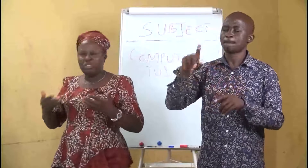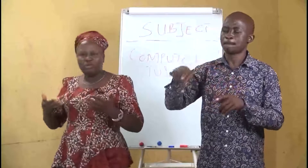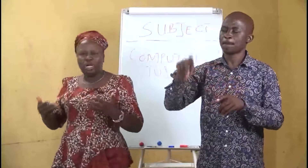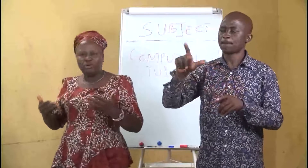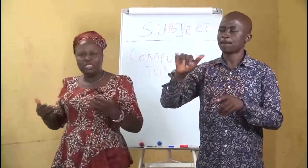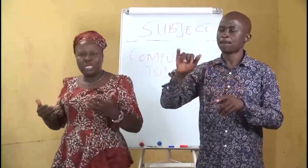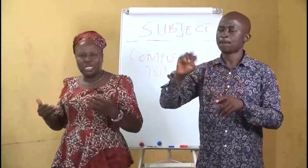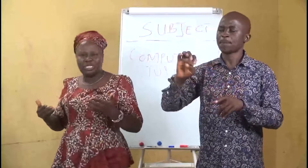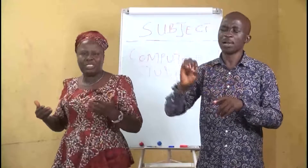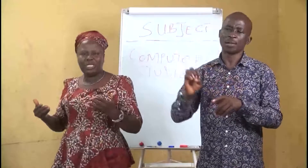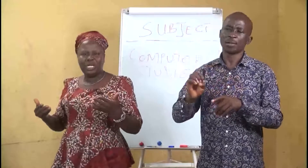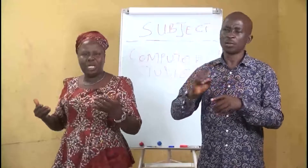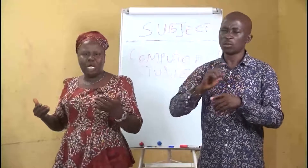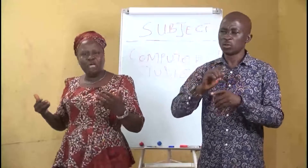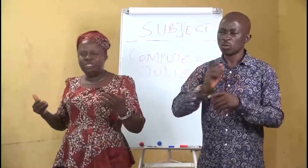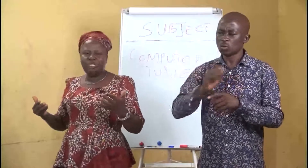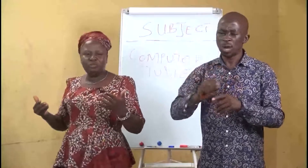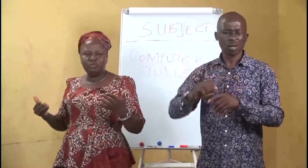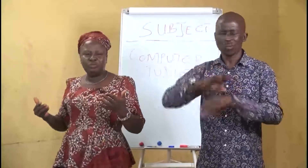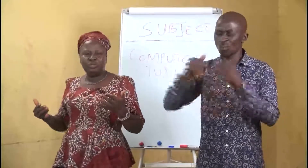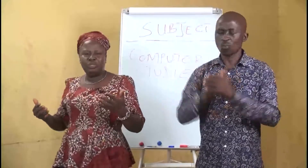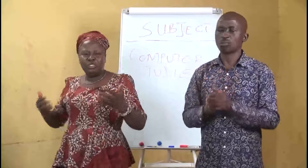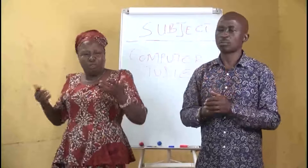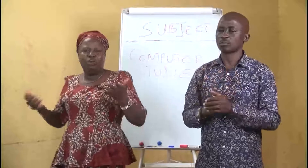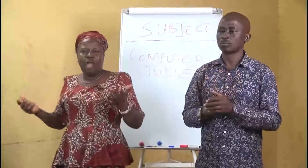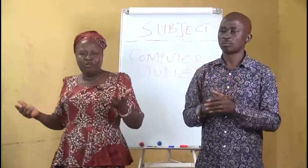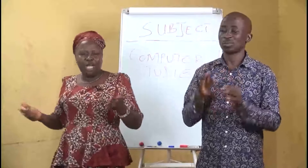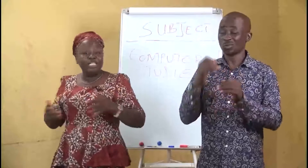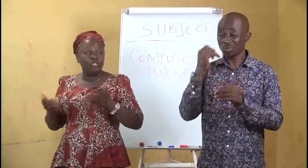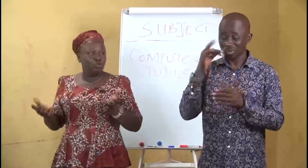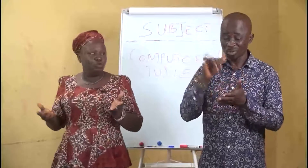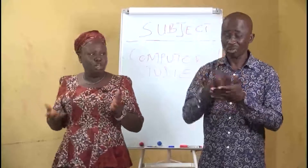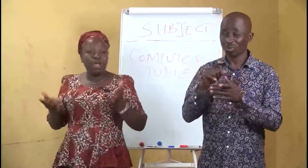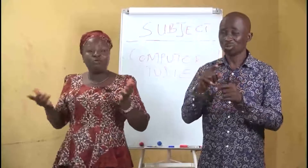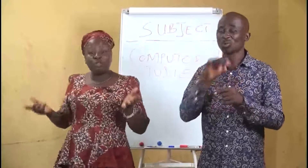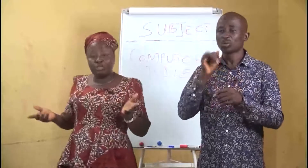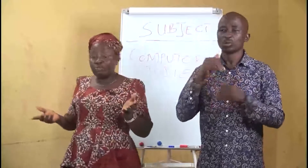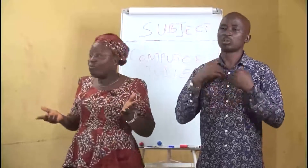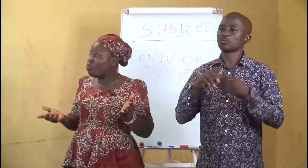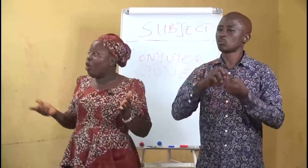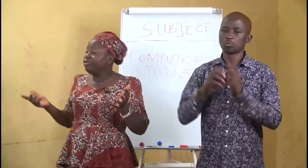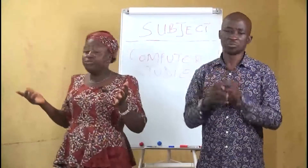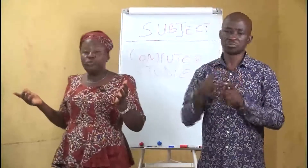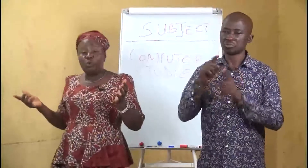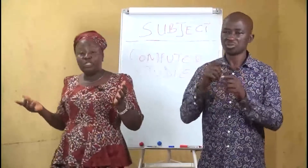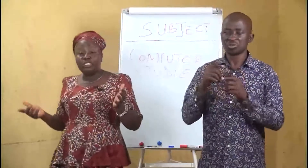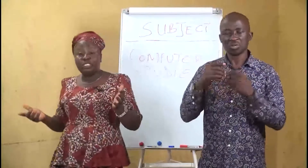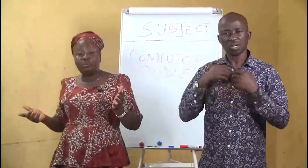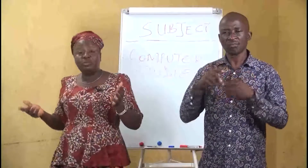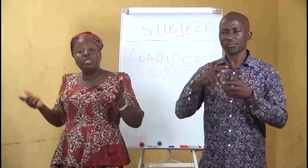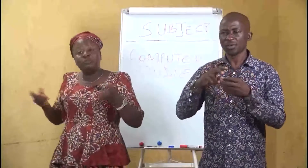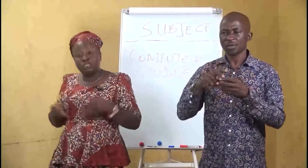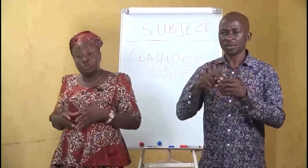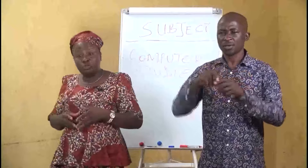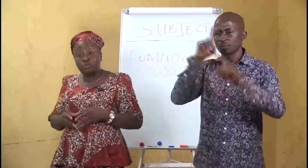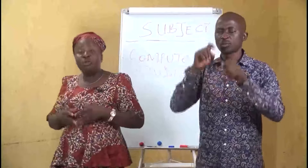If you can understand that, I believe you will not have any issue whenever a question on operating system